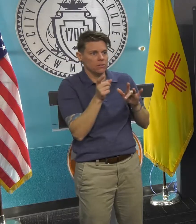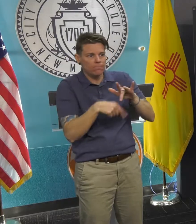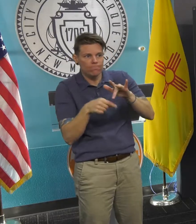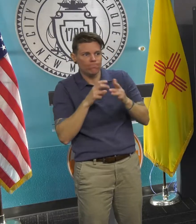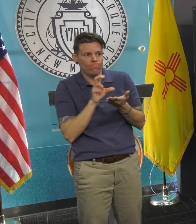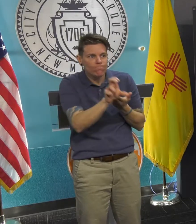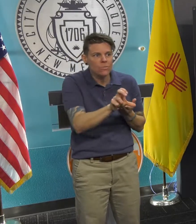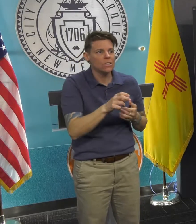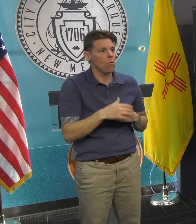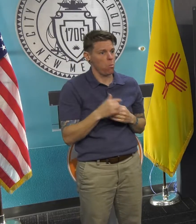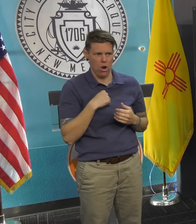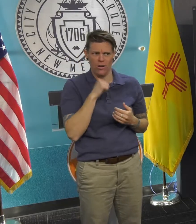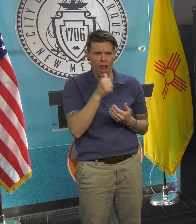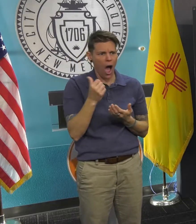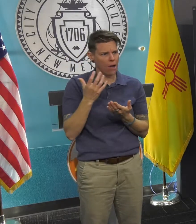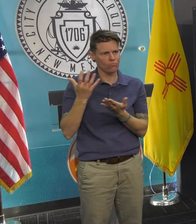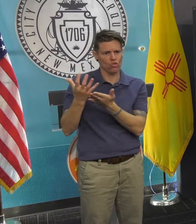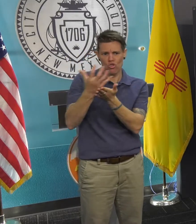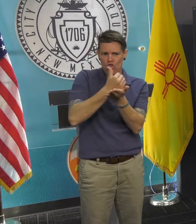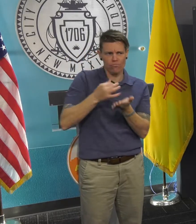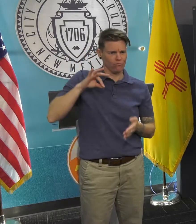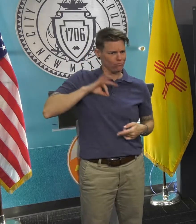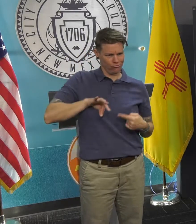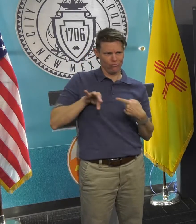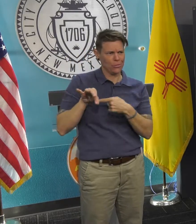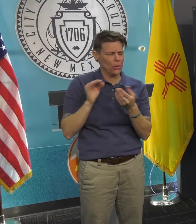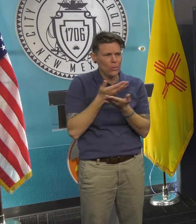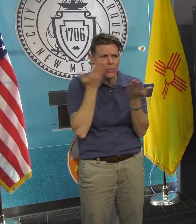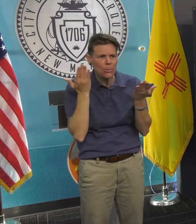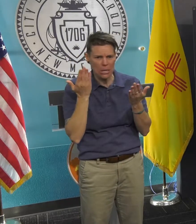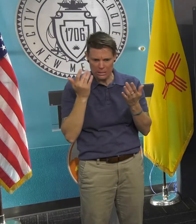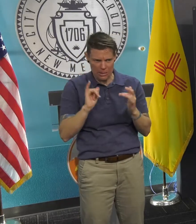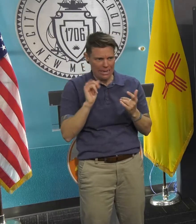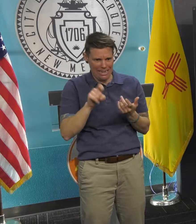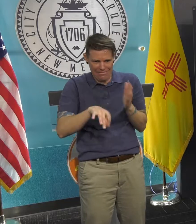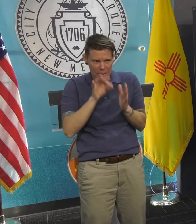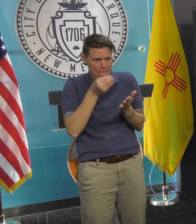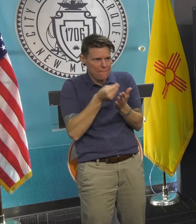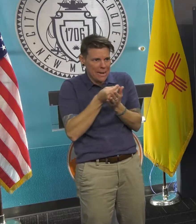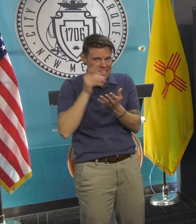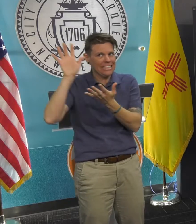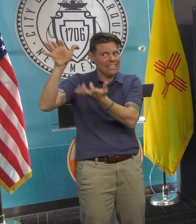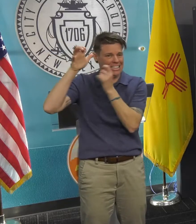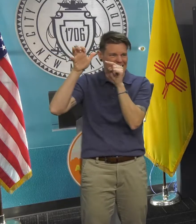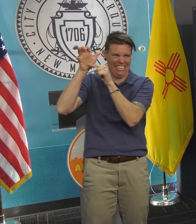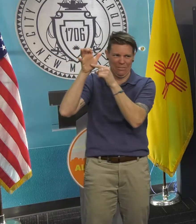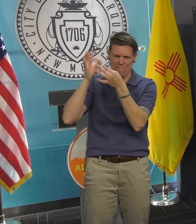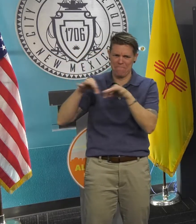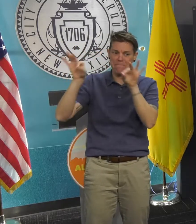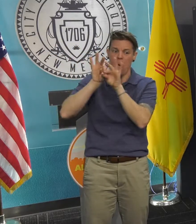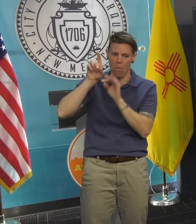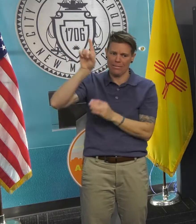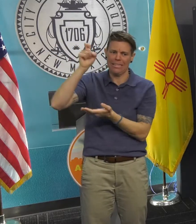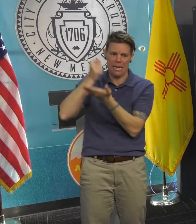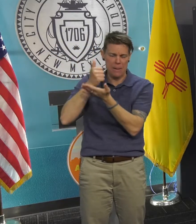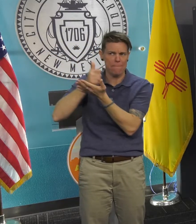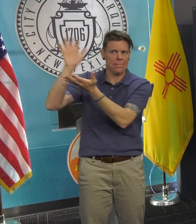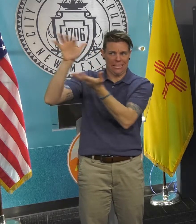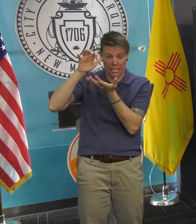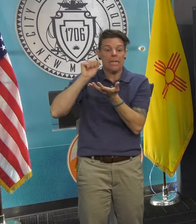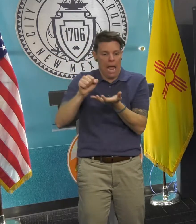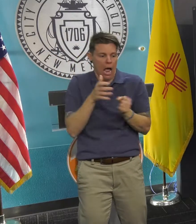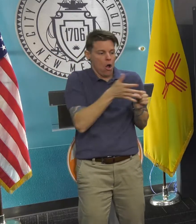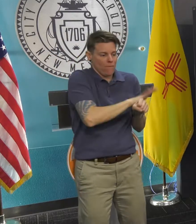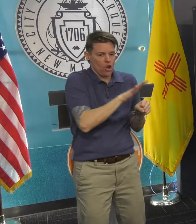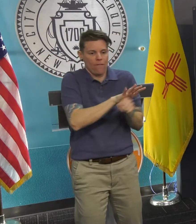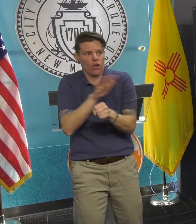have the money to spend on cost share. Last, I want to thank everyone for taking this so seriously. I know this